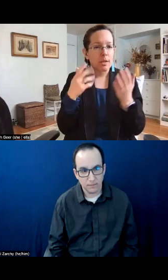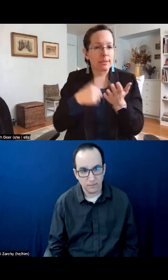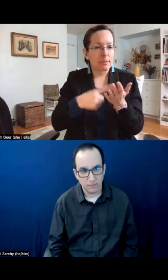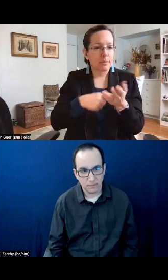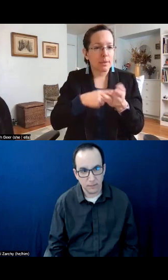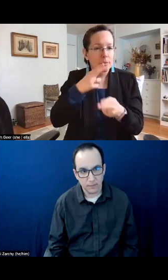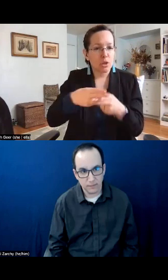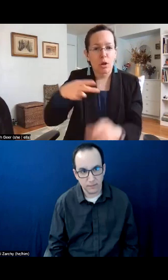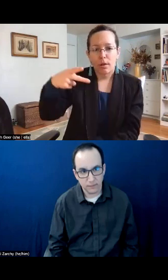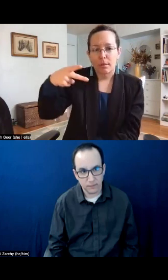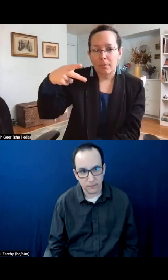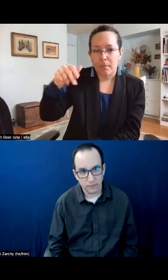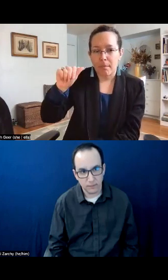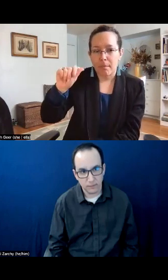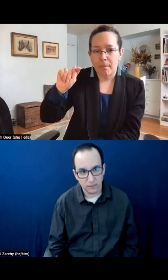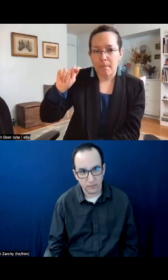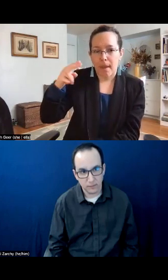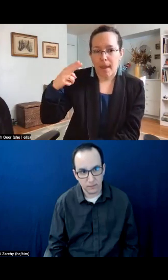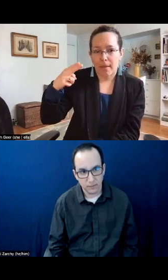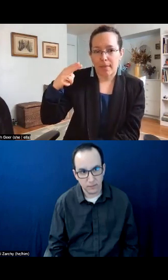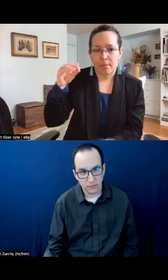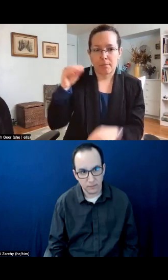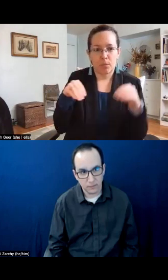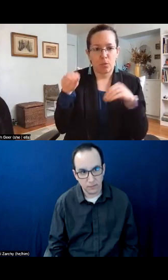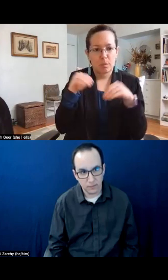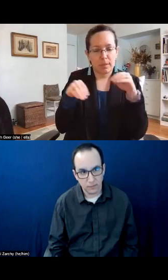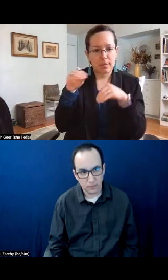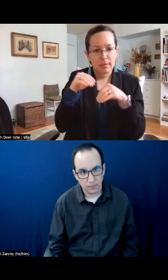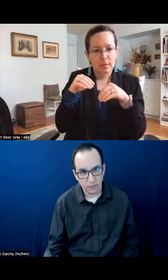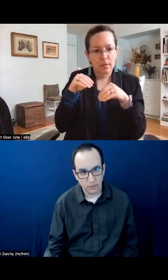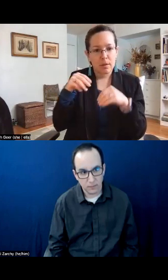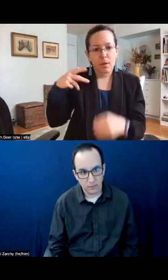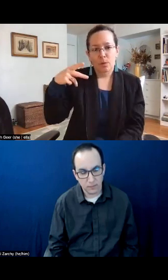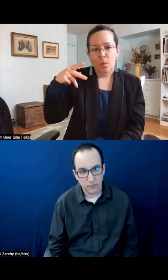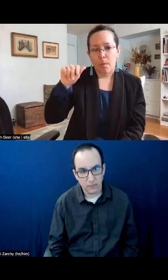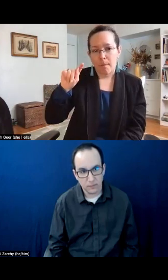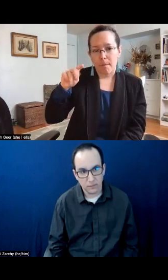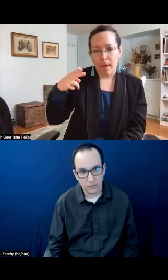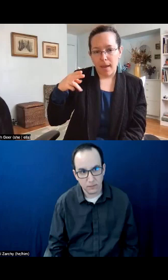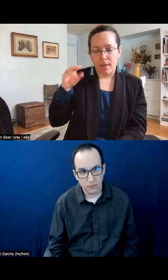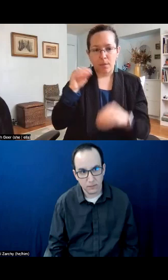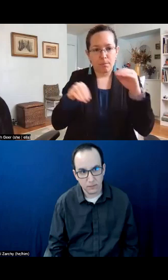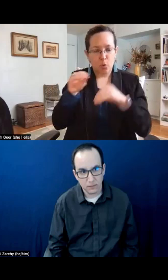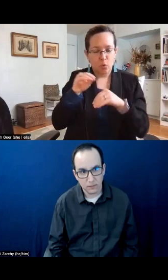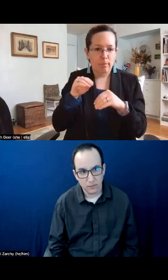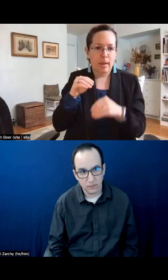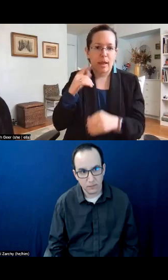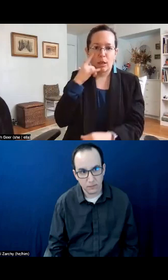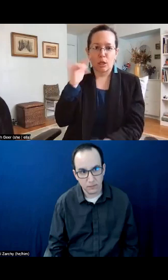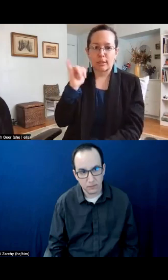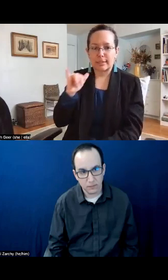sign structure here is what we refer to as the path of movement.